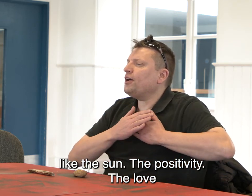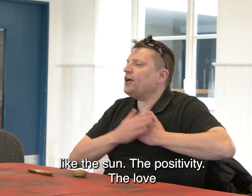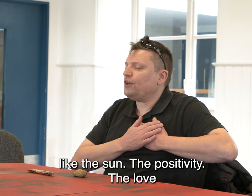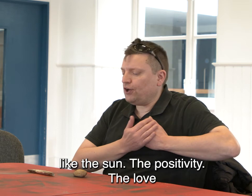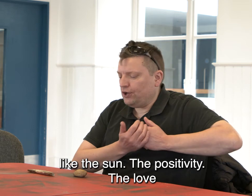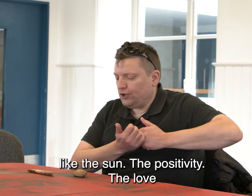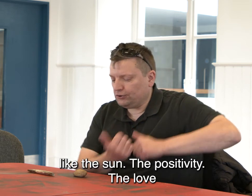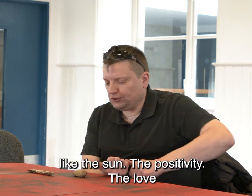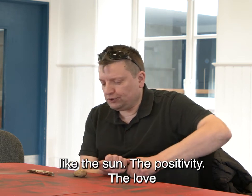the love.